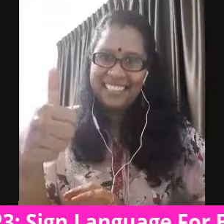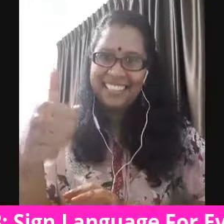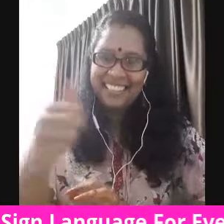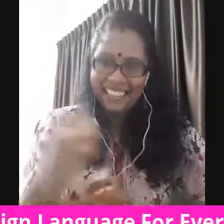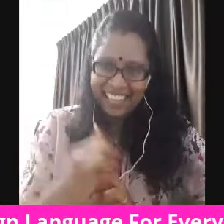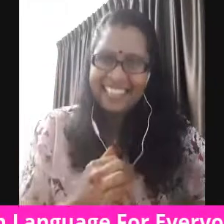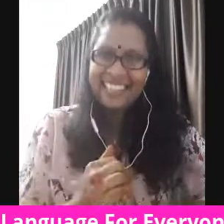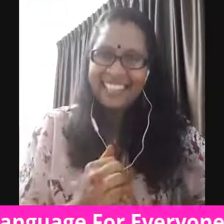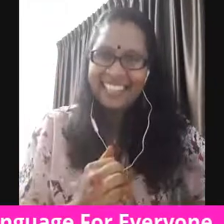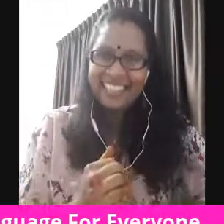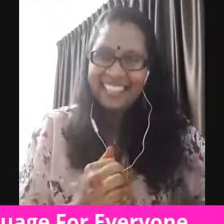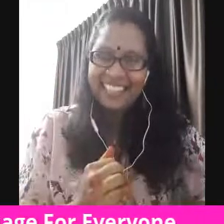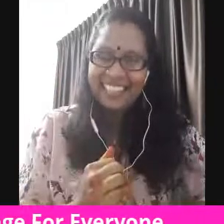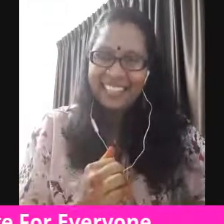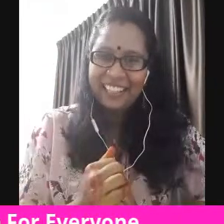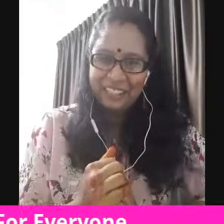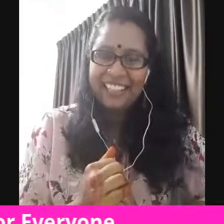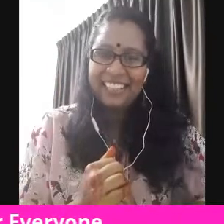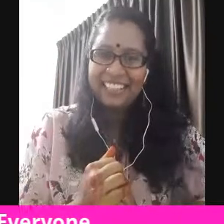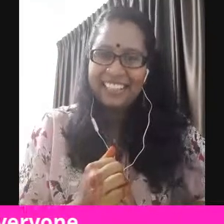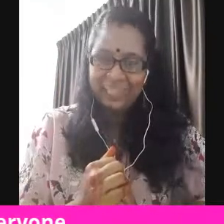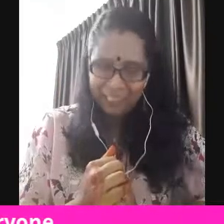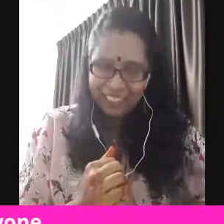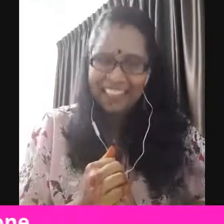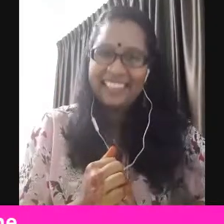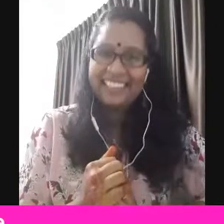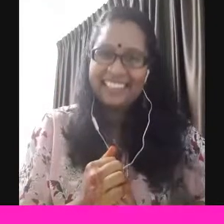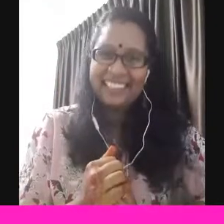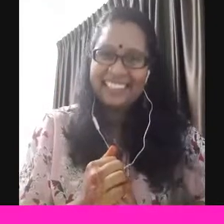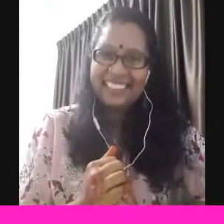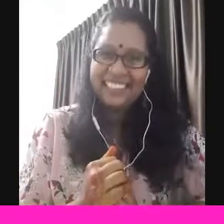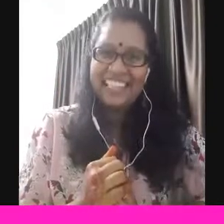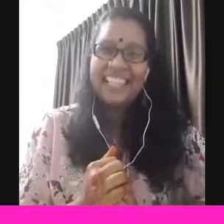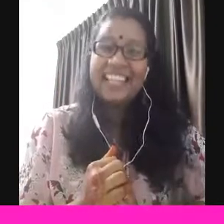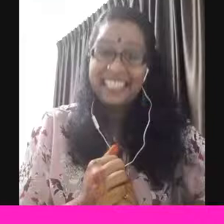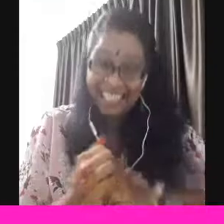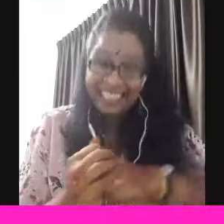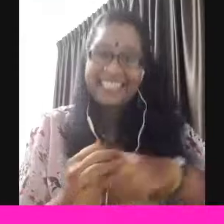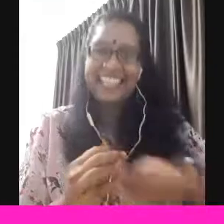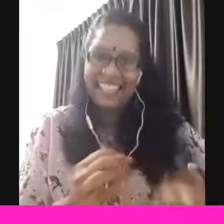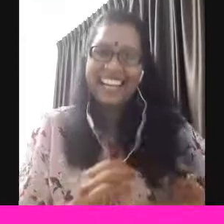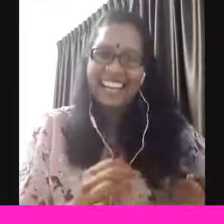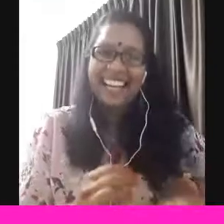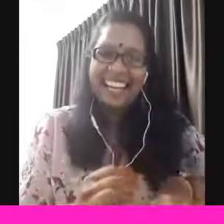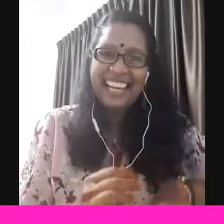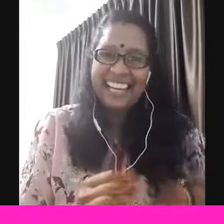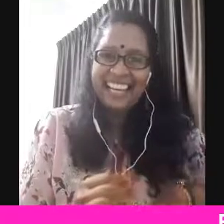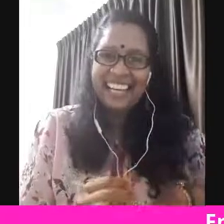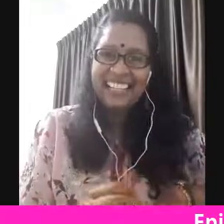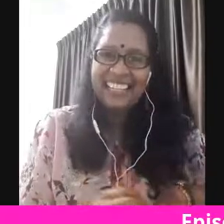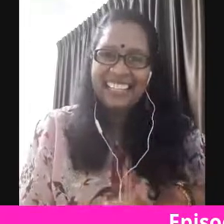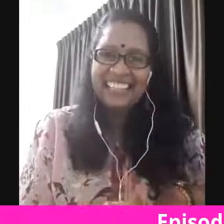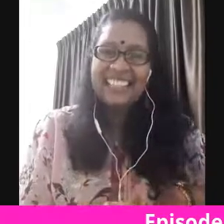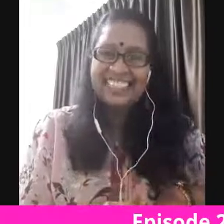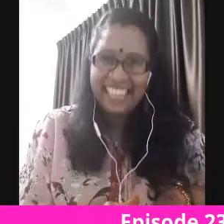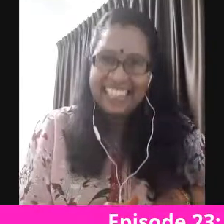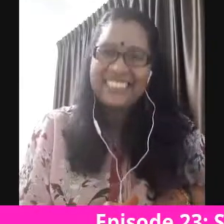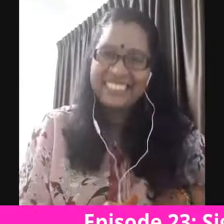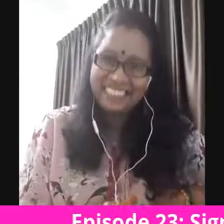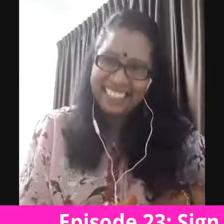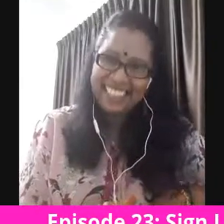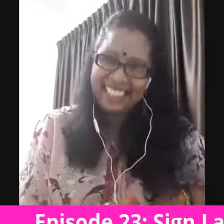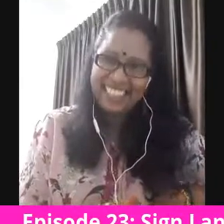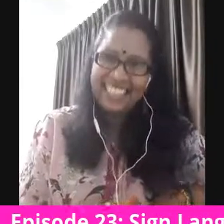D, yes, yes, E, correct, correct. Mhm. Yes, E.